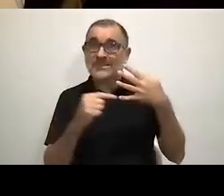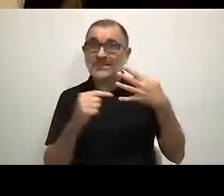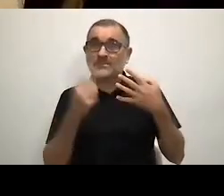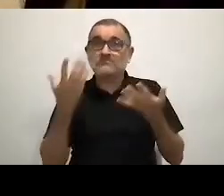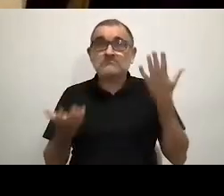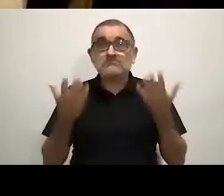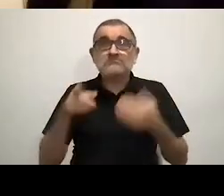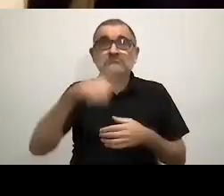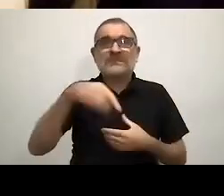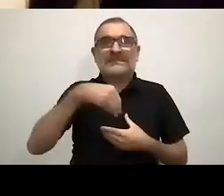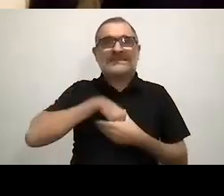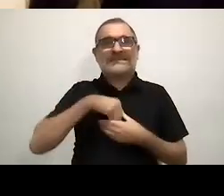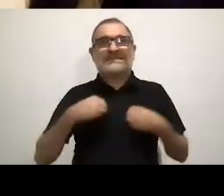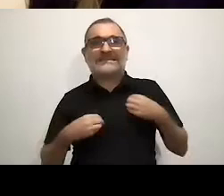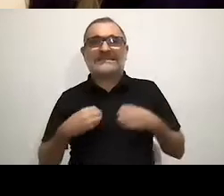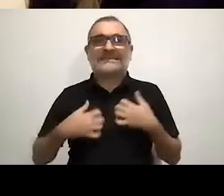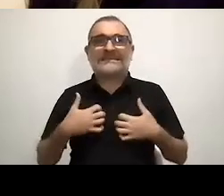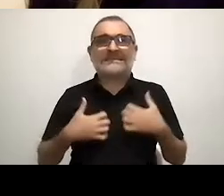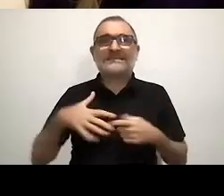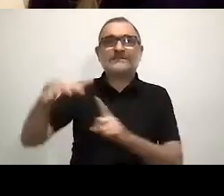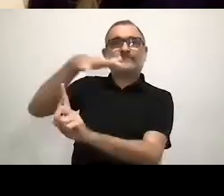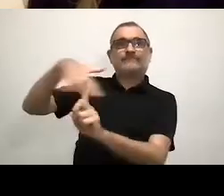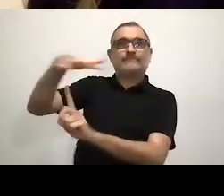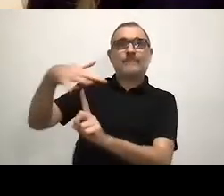not double booking assignments, and